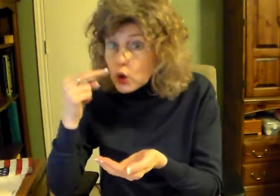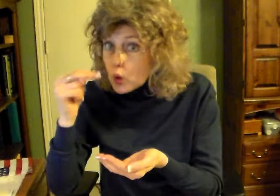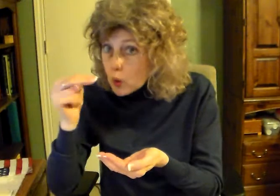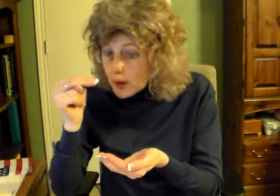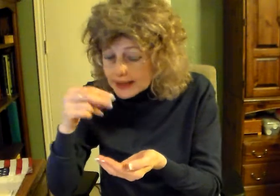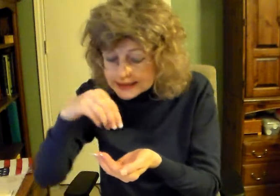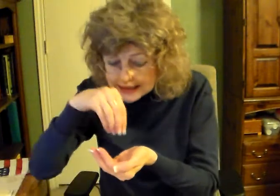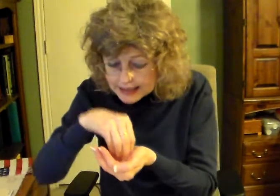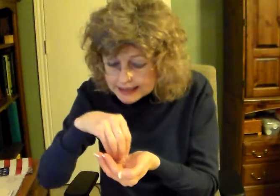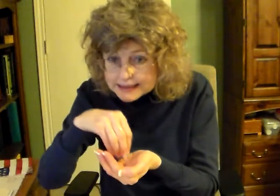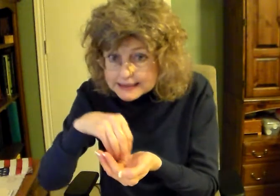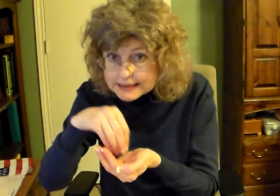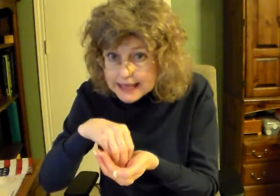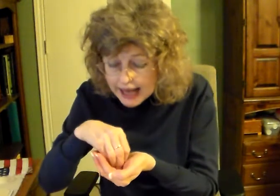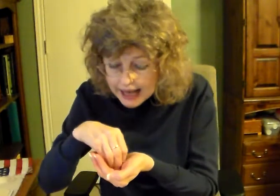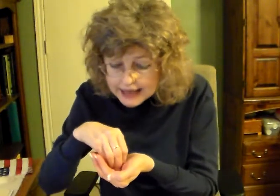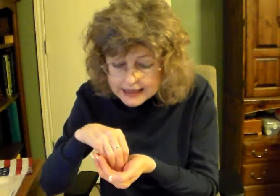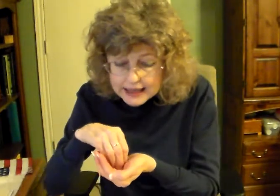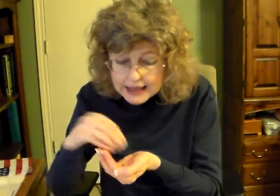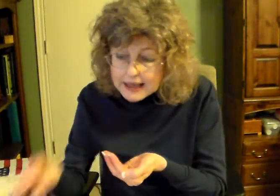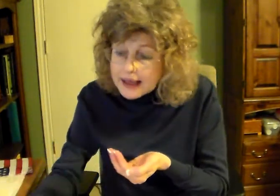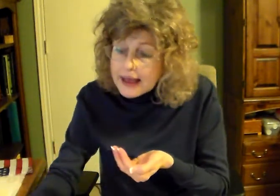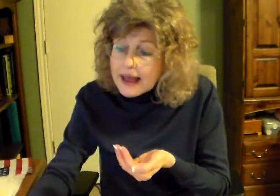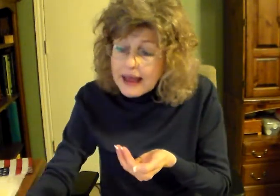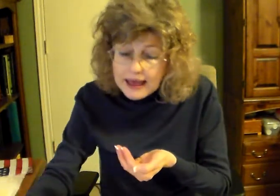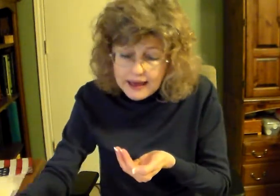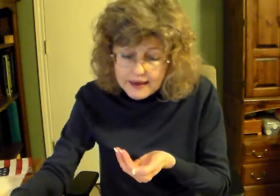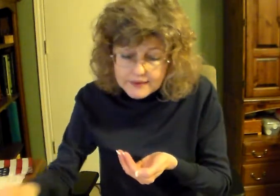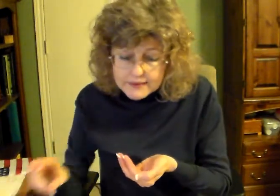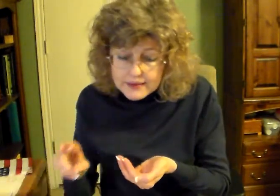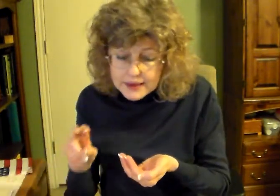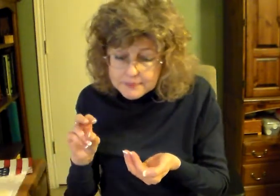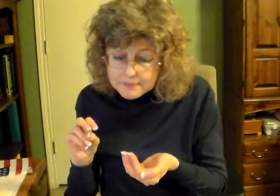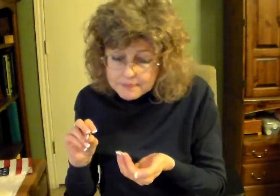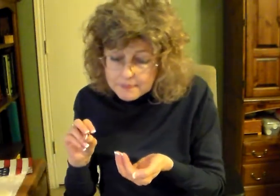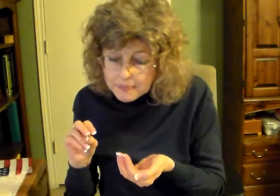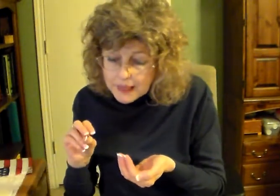where the assembly of ribosomes begins. Surround